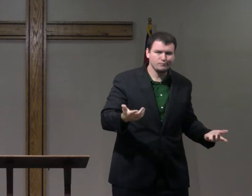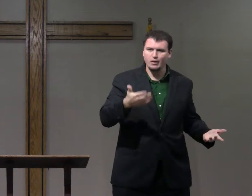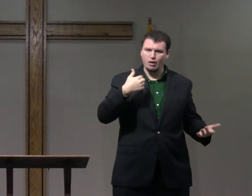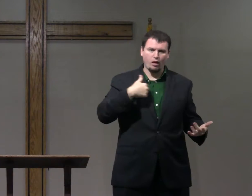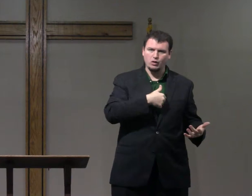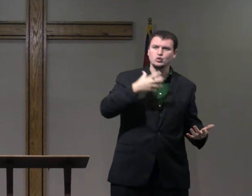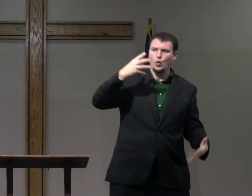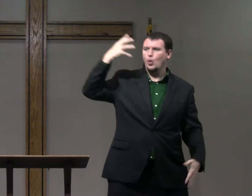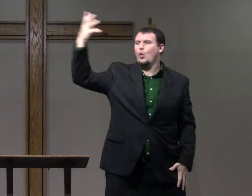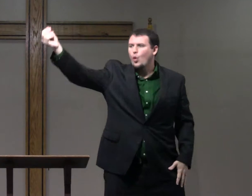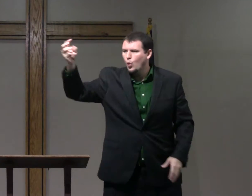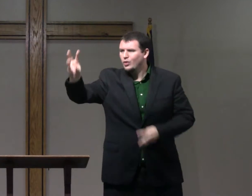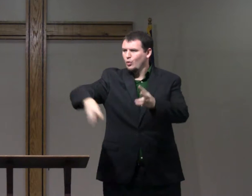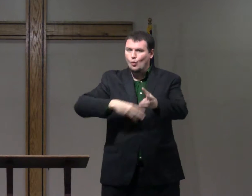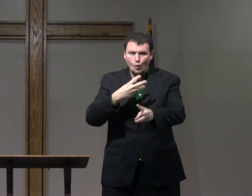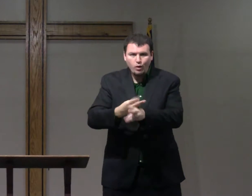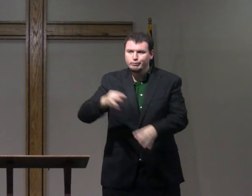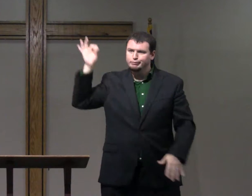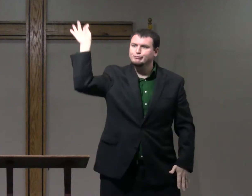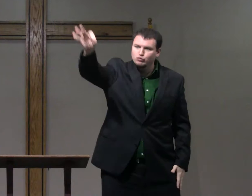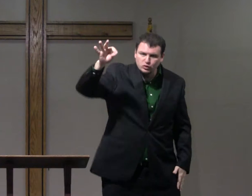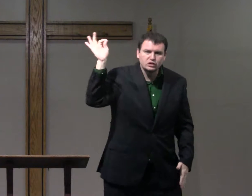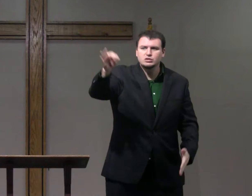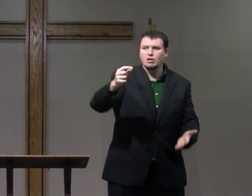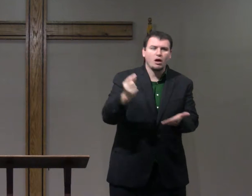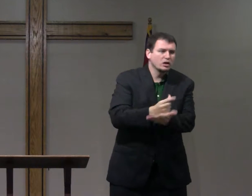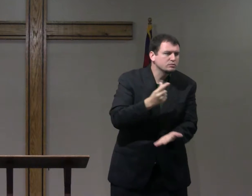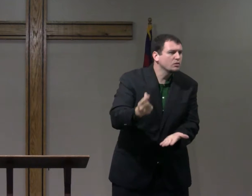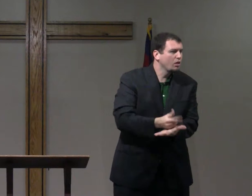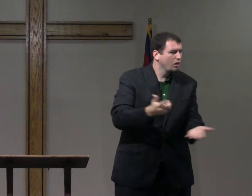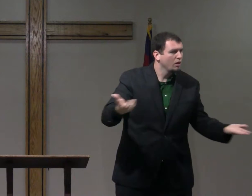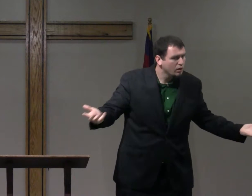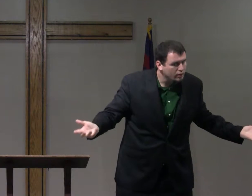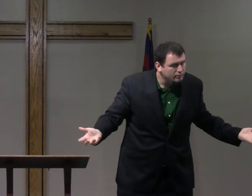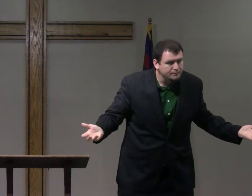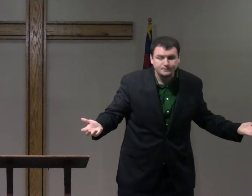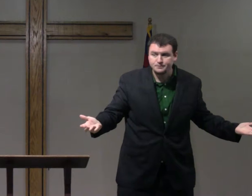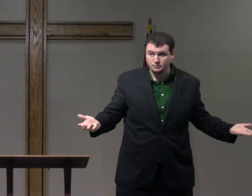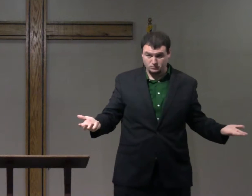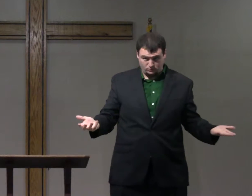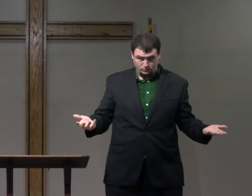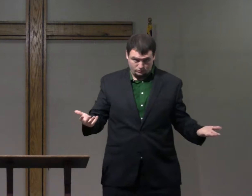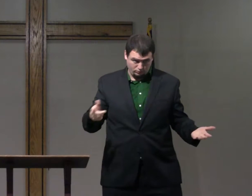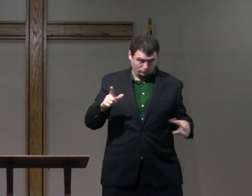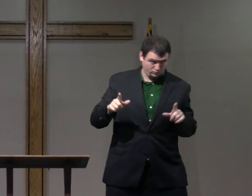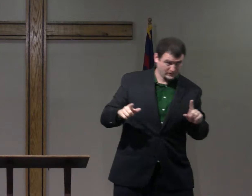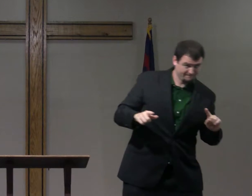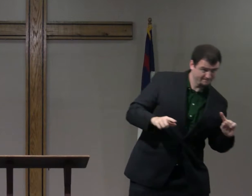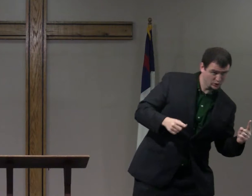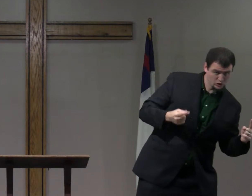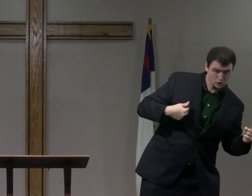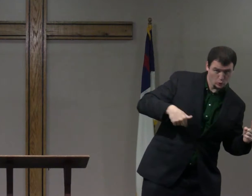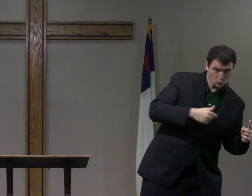28:18-20 is the great commandment that God tells us to go out into the world and preach the gospel.